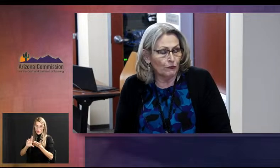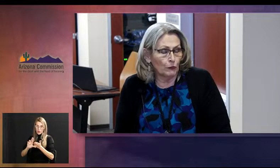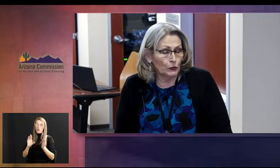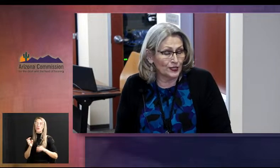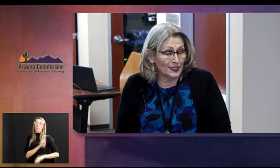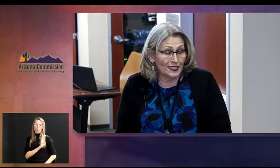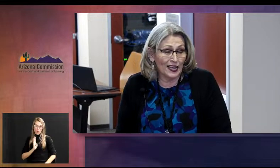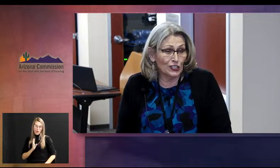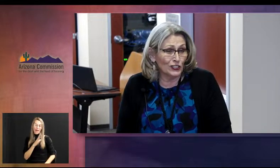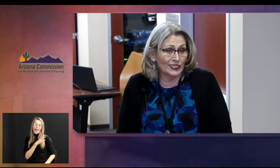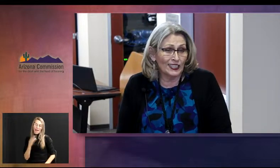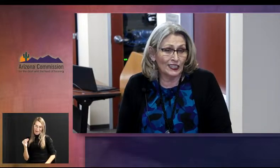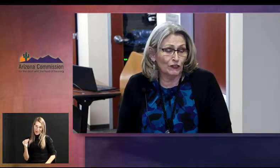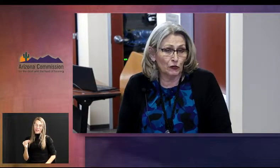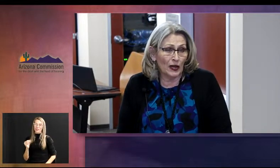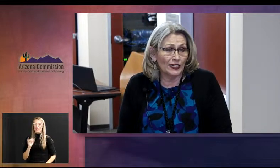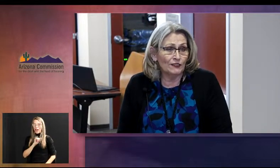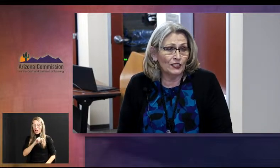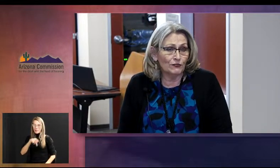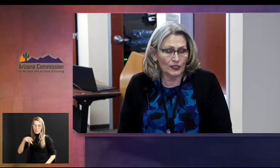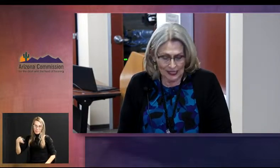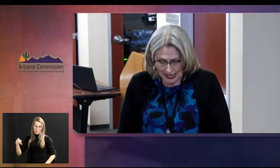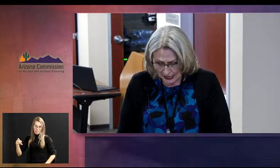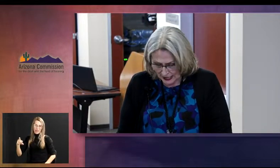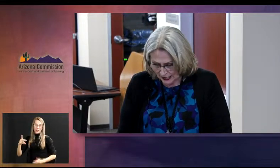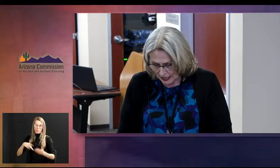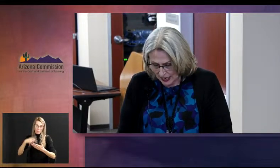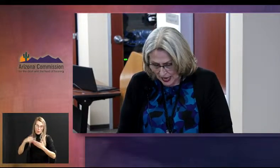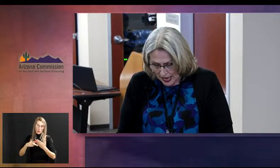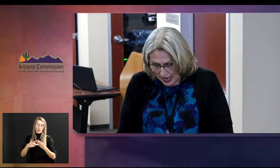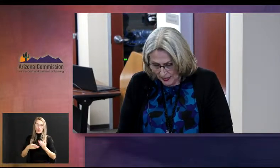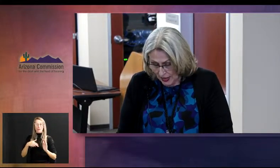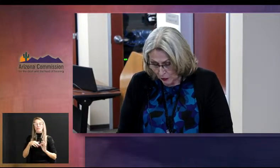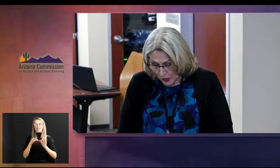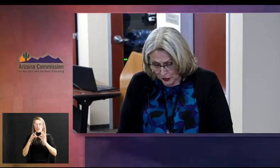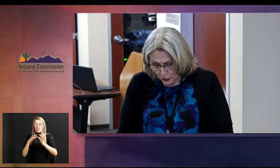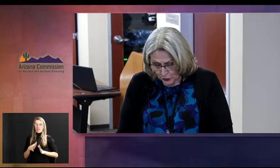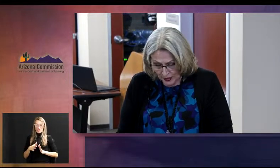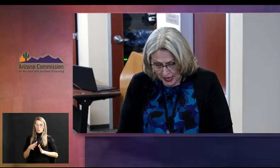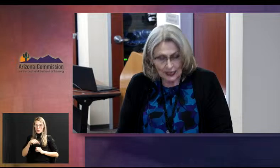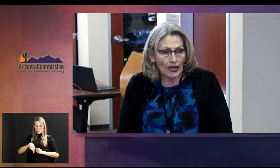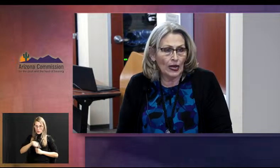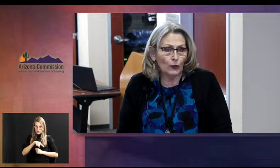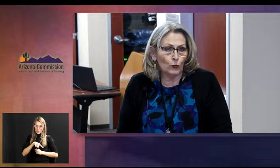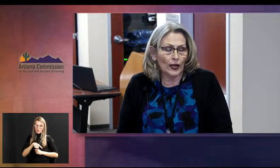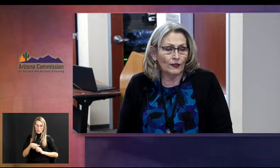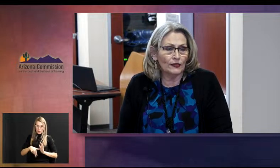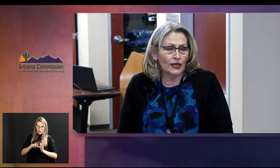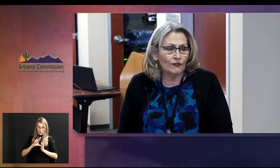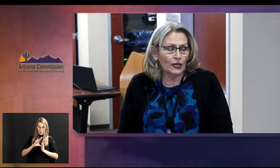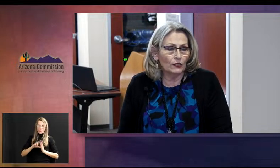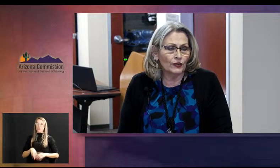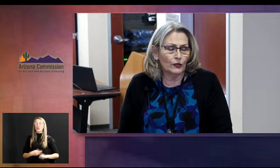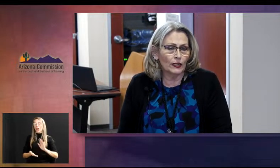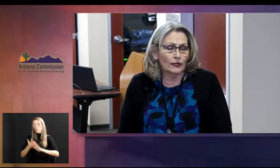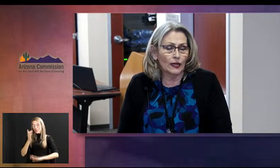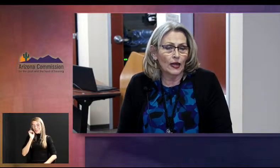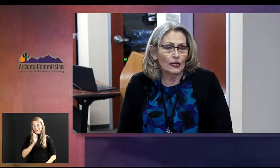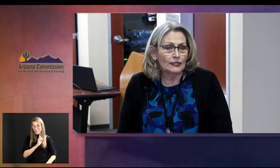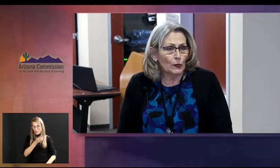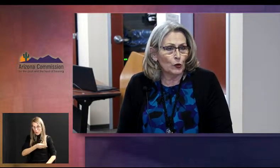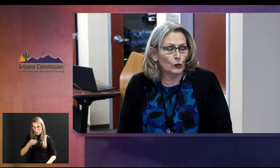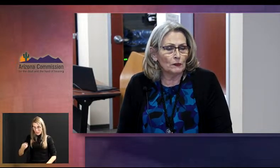I've presented nationally in a variety of different settings. And then prior to that, I ran the deaf and hard of